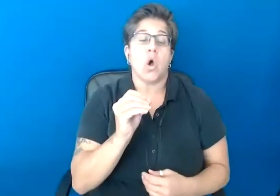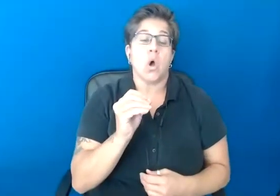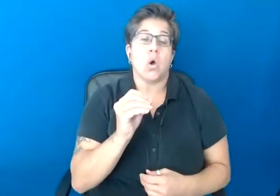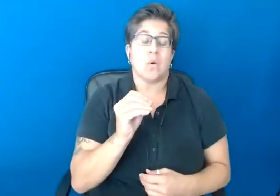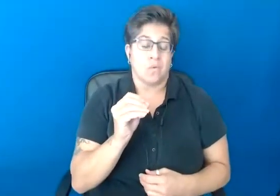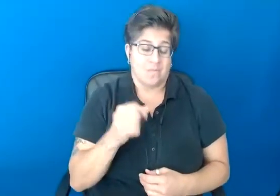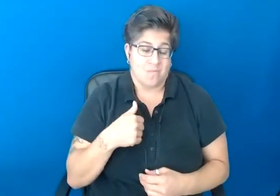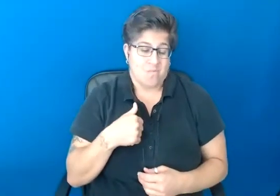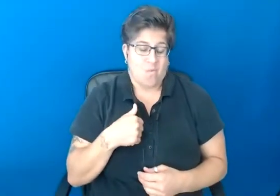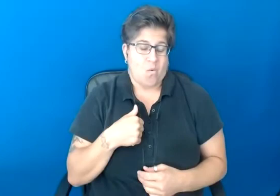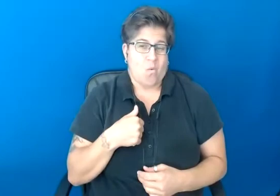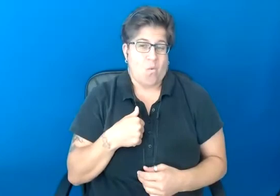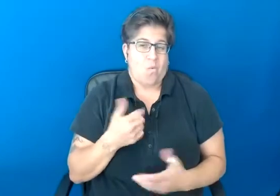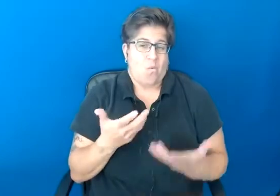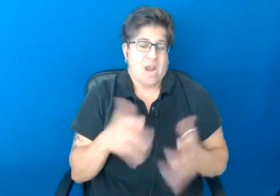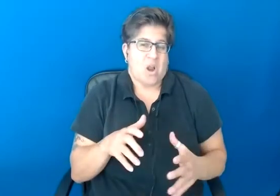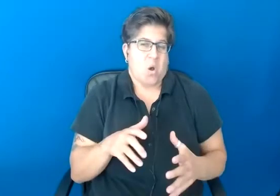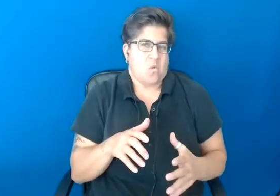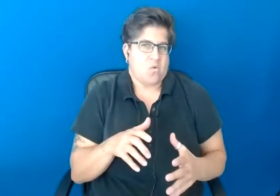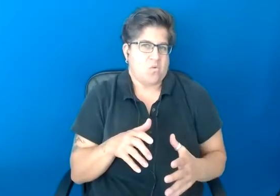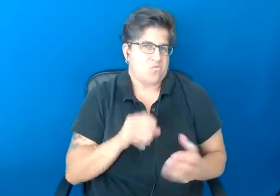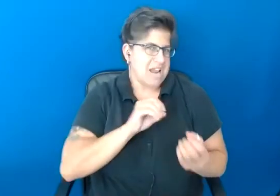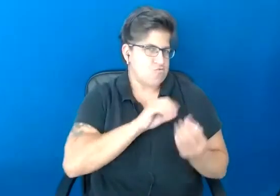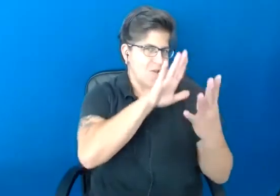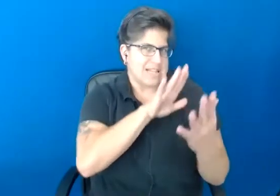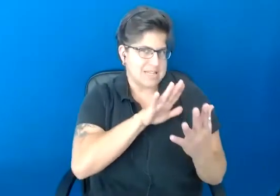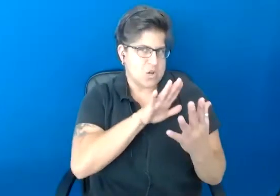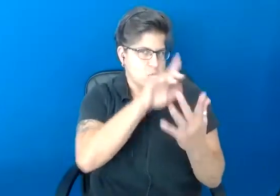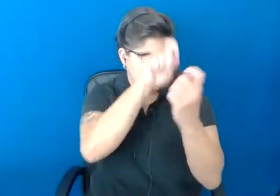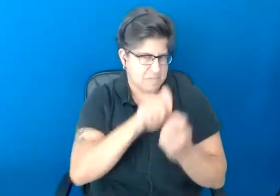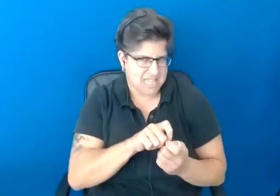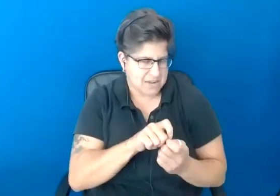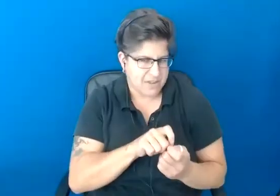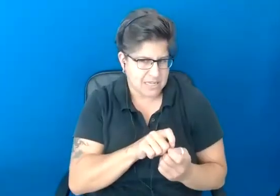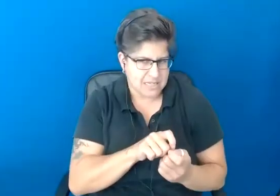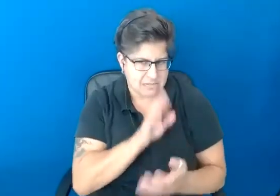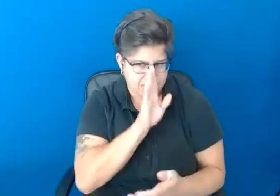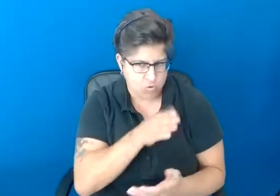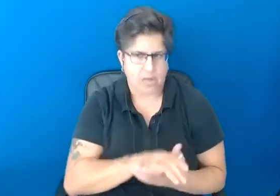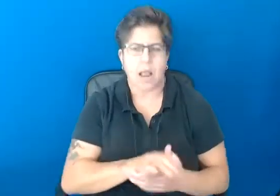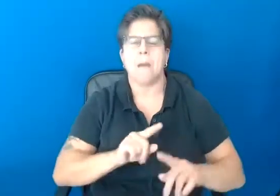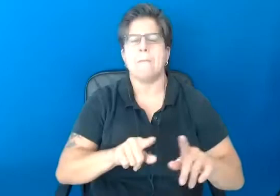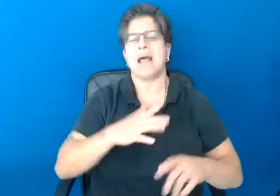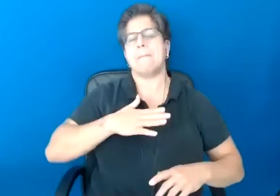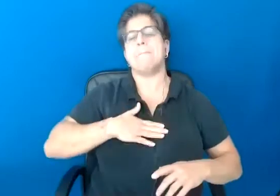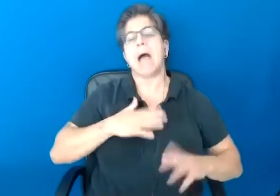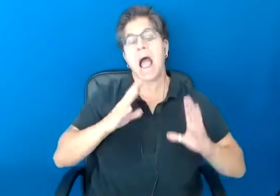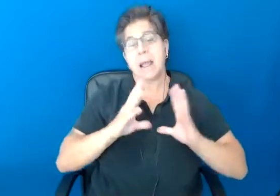meetings, we do talk a lot about a level of anxiety that some of us are feeling. We talk about